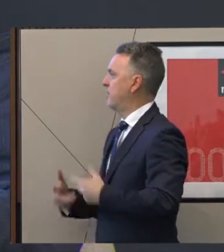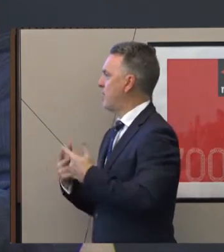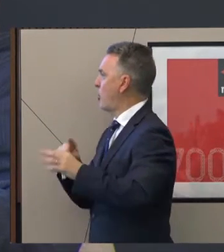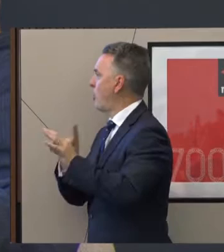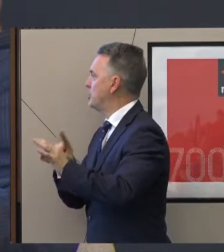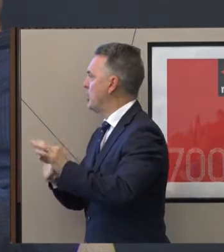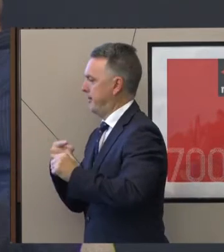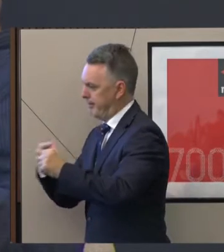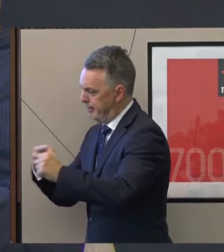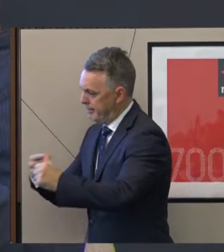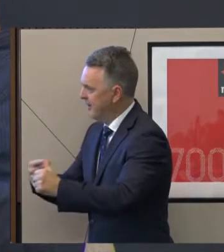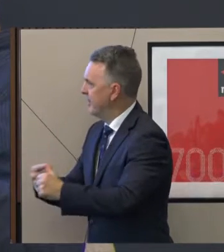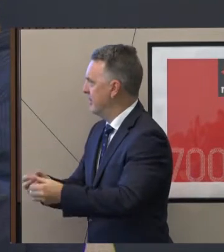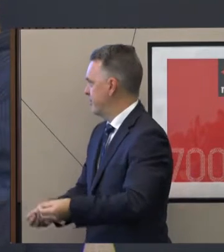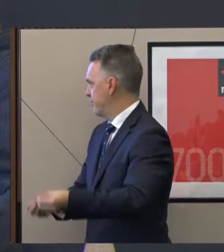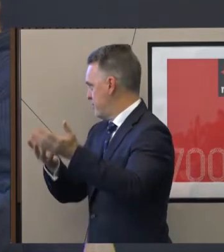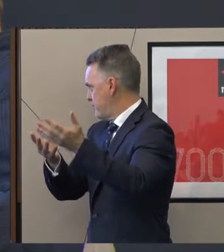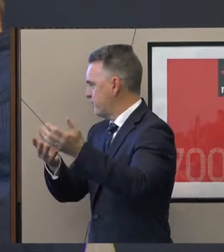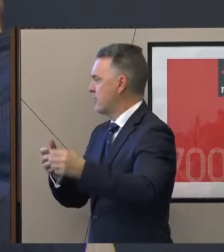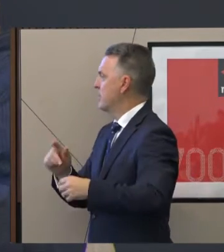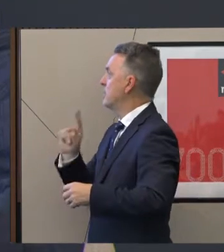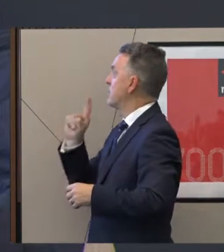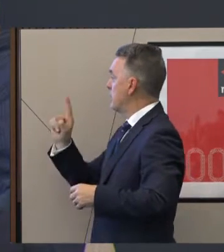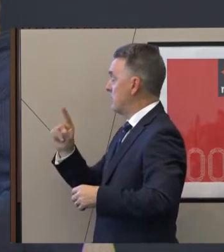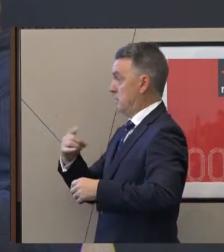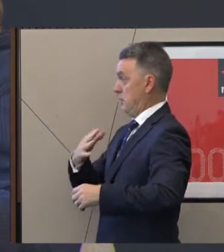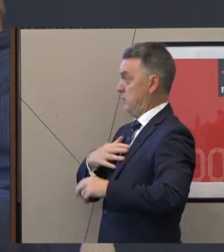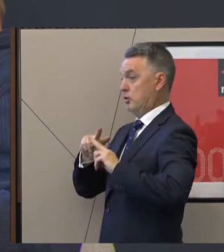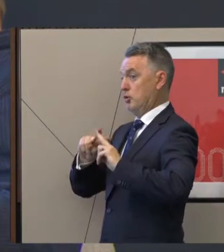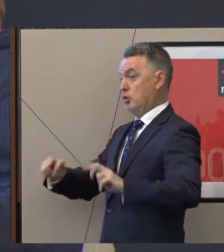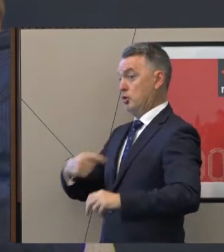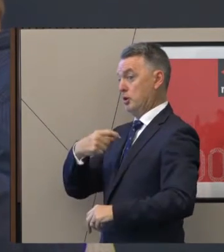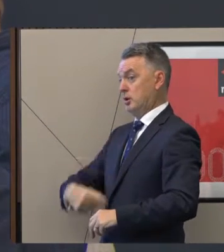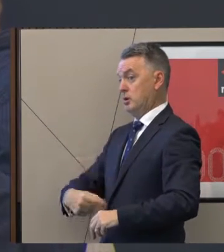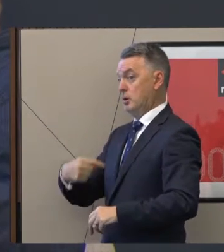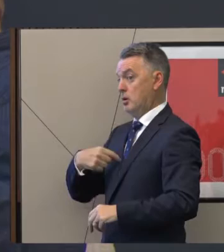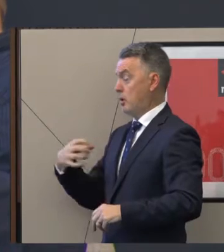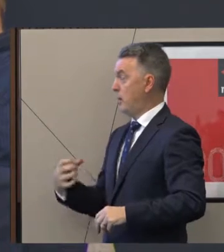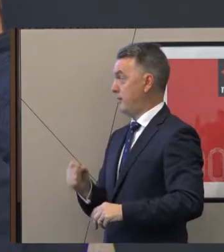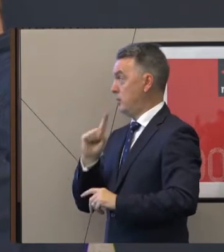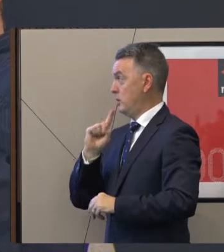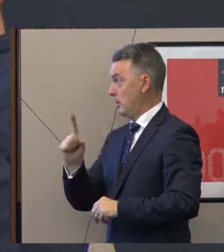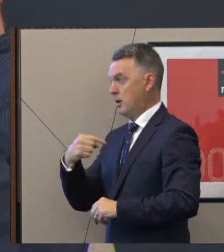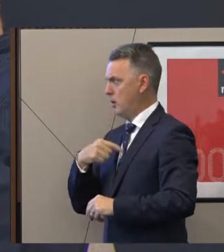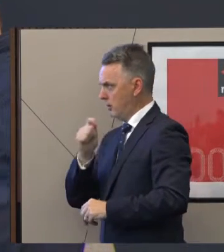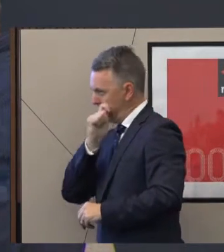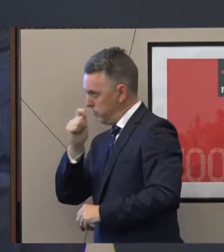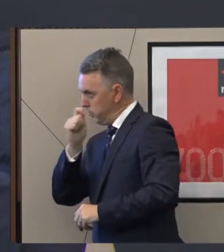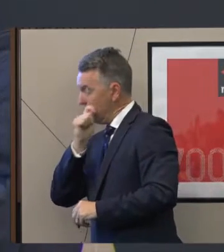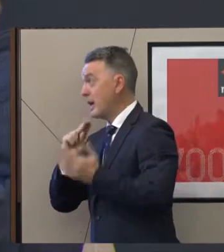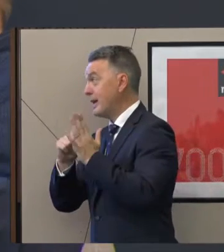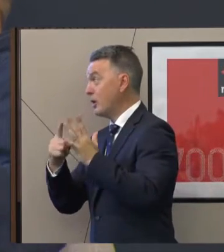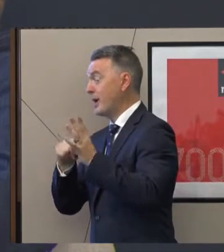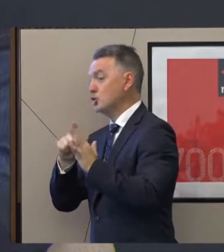okay? But one of the things that I would say to you as a researcher and as somebody who is watching the NDIA do the best